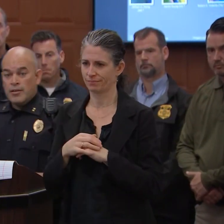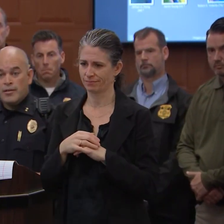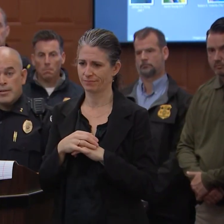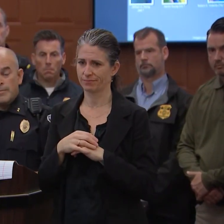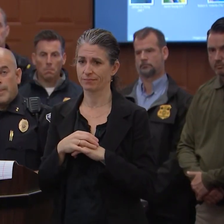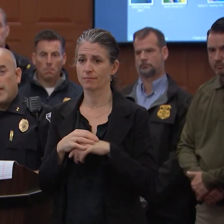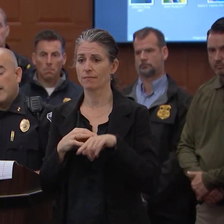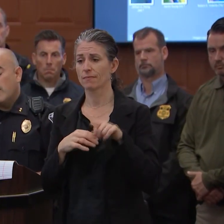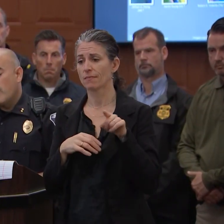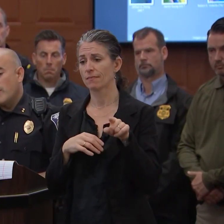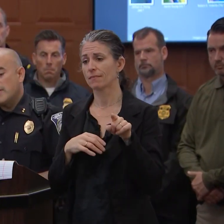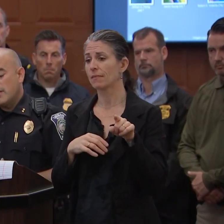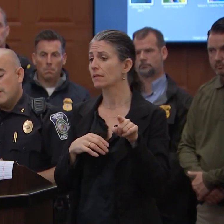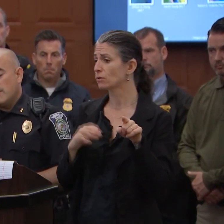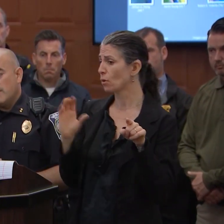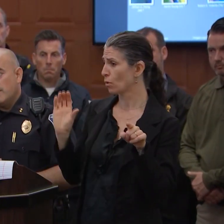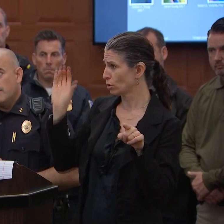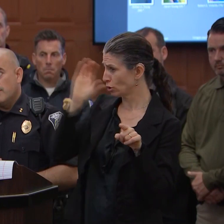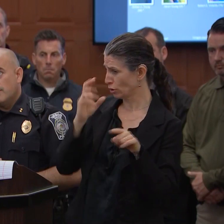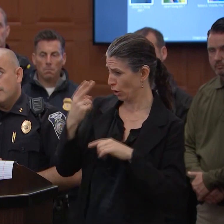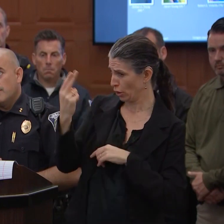midnight Friday? Yeah, I can't remember.